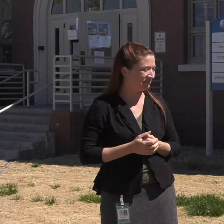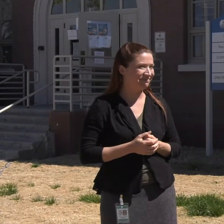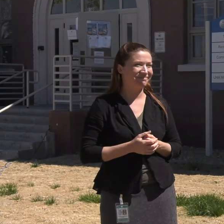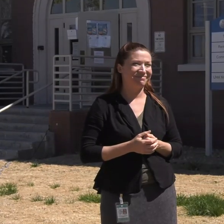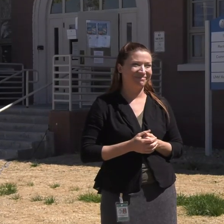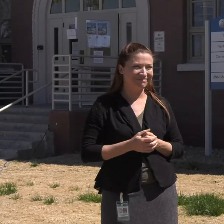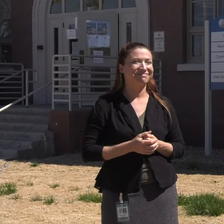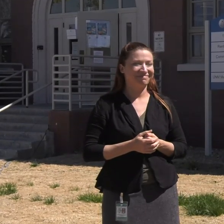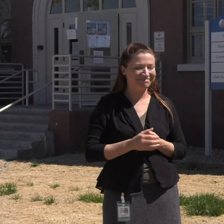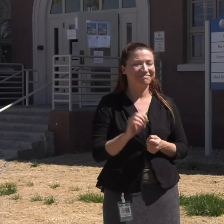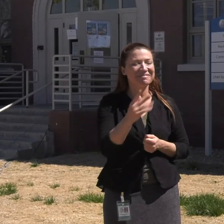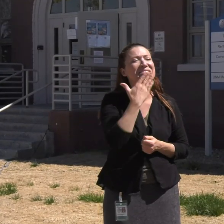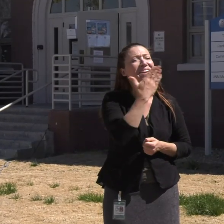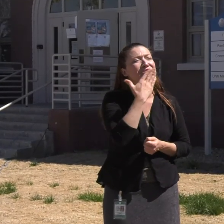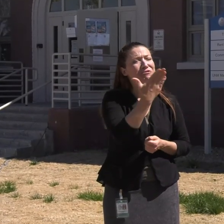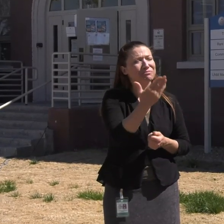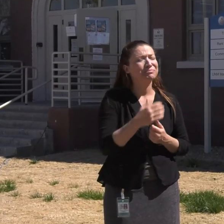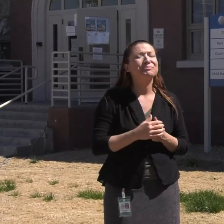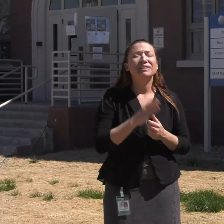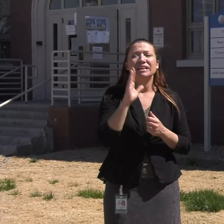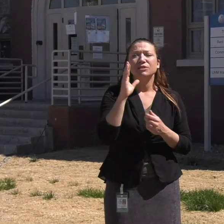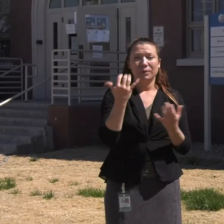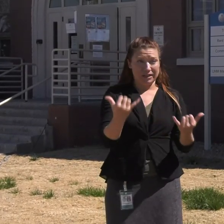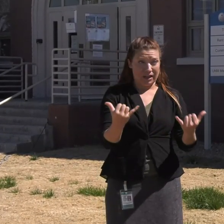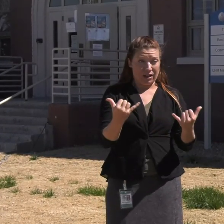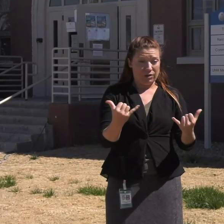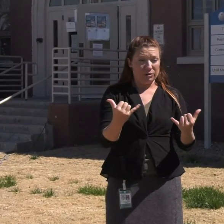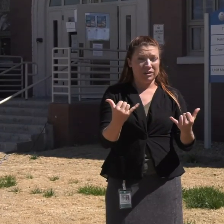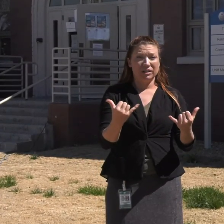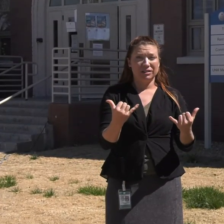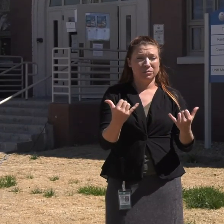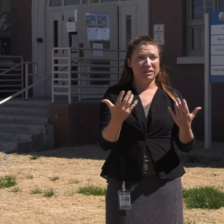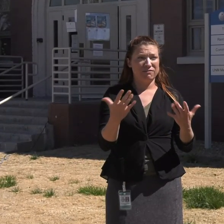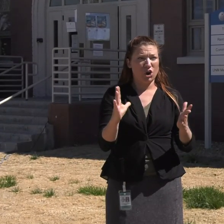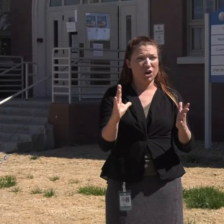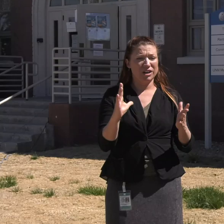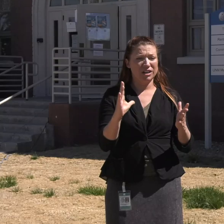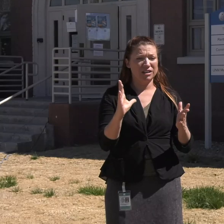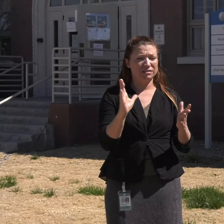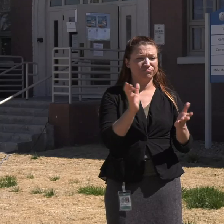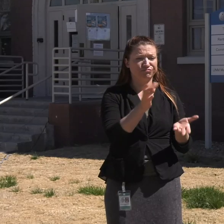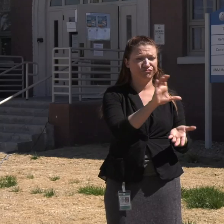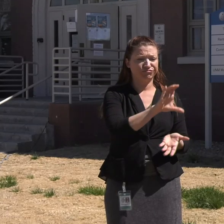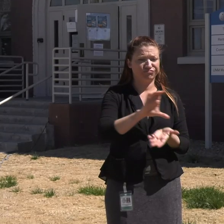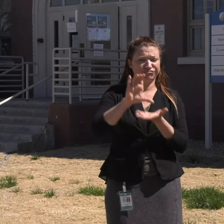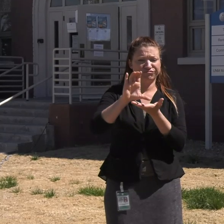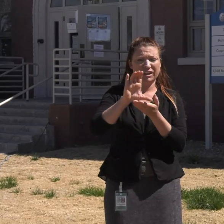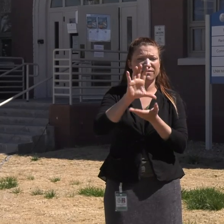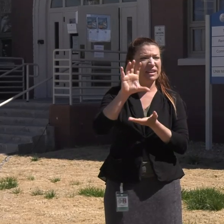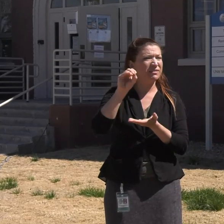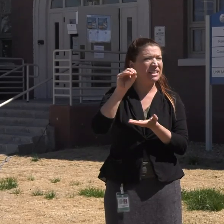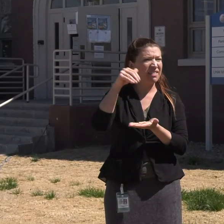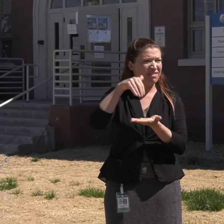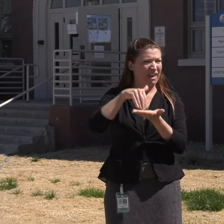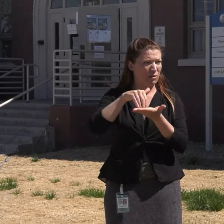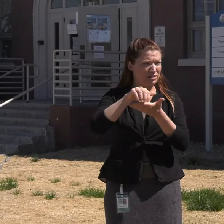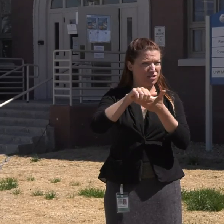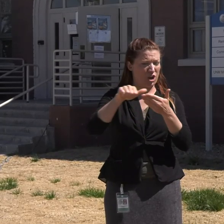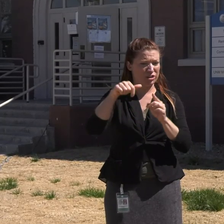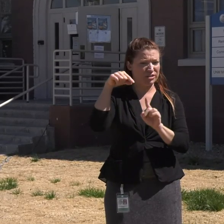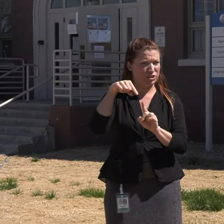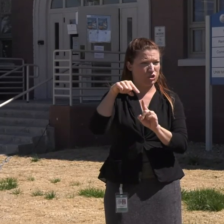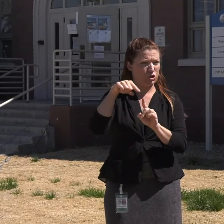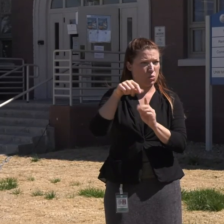Thank you for that question. So currently we have already allocated about $50,000 into the hotel voucher